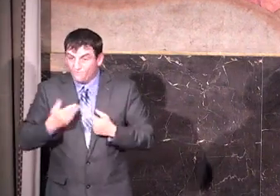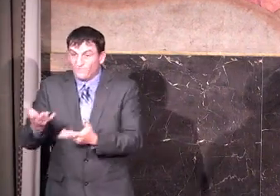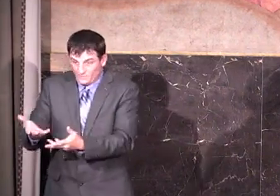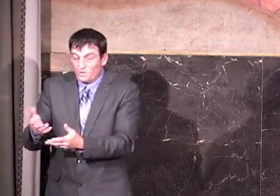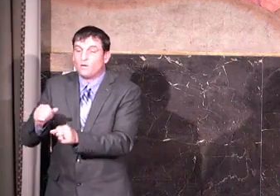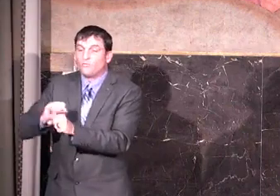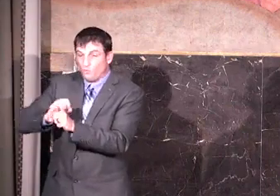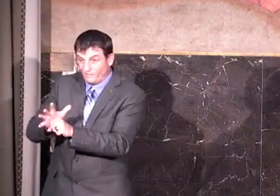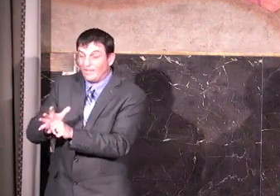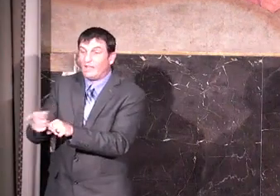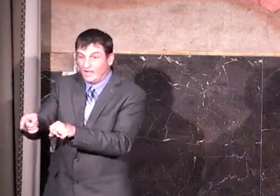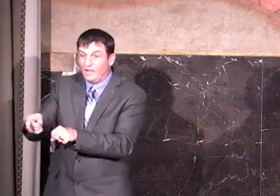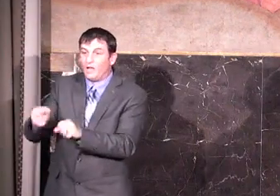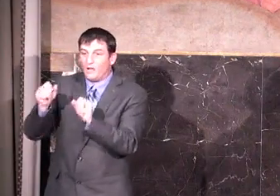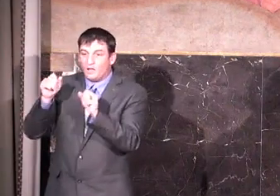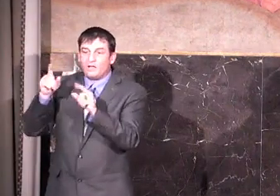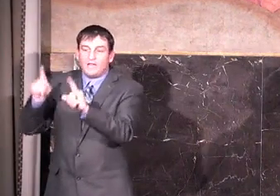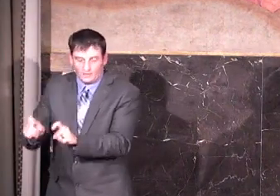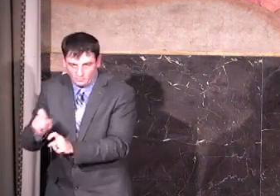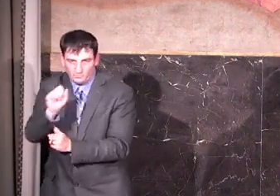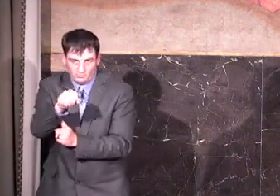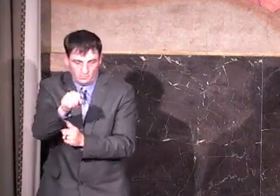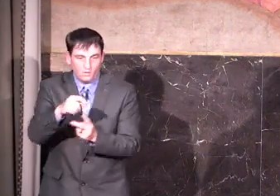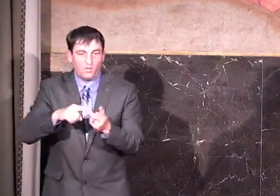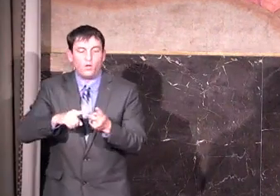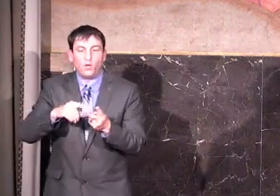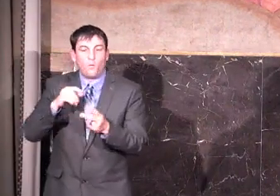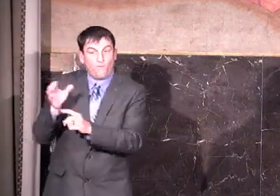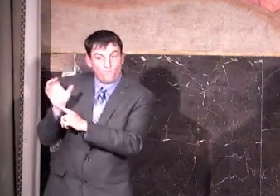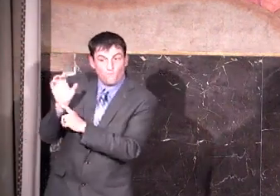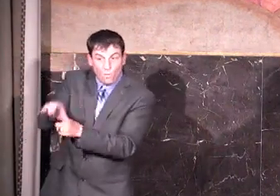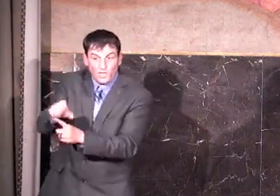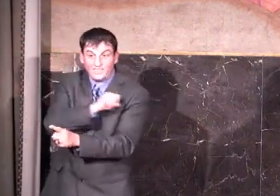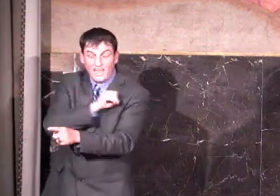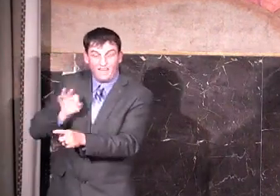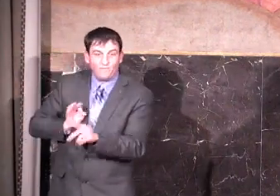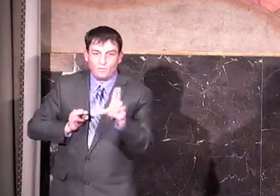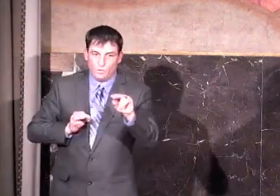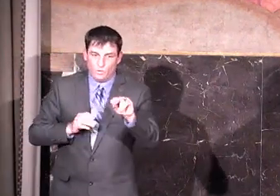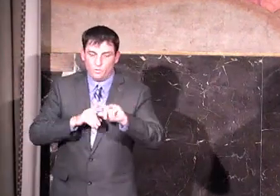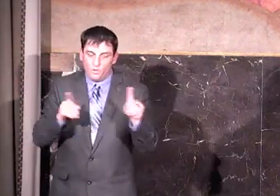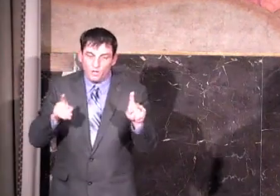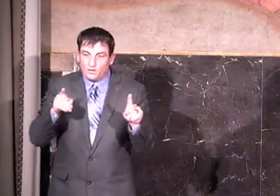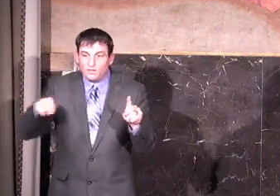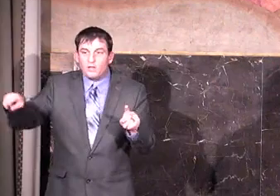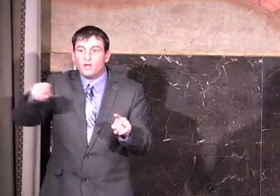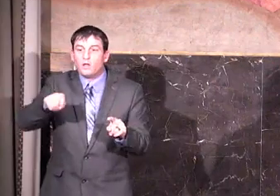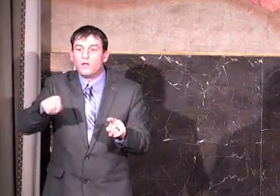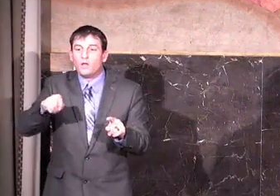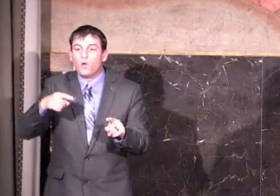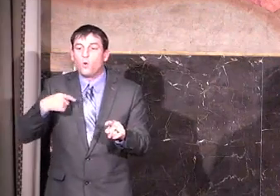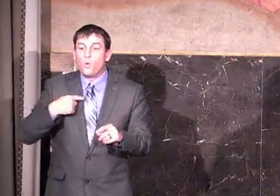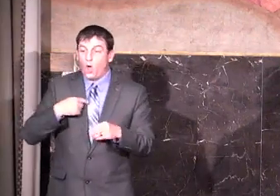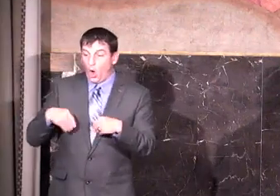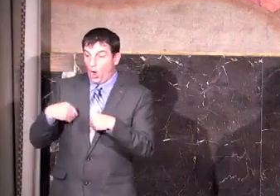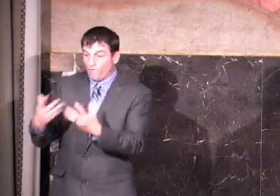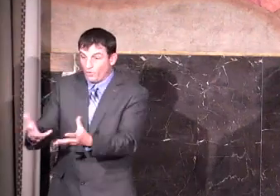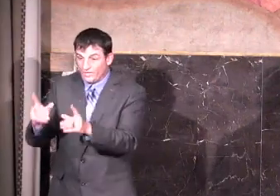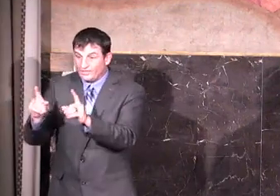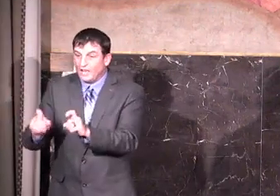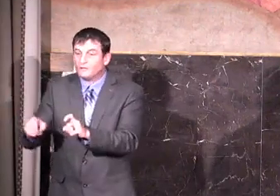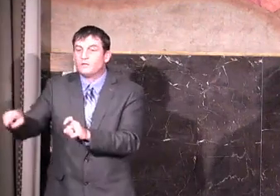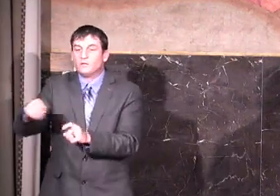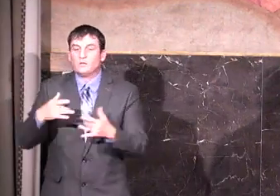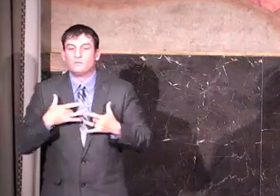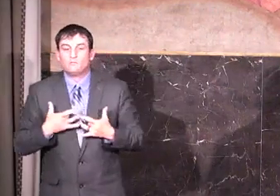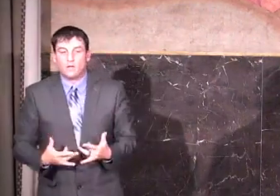we're not currently forcing staff to be tested. What we've seen is that where we do that testing, there's interest and uptake amongst the rest